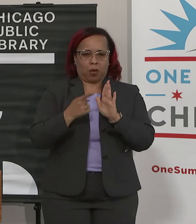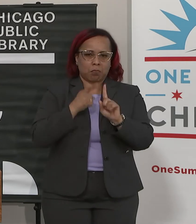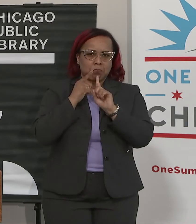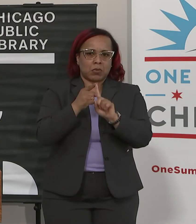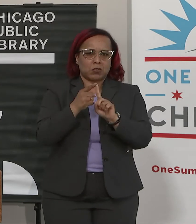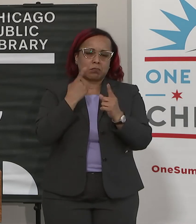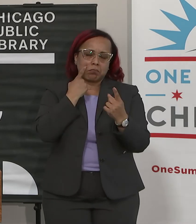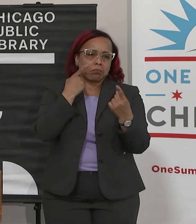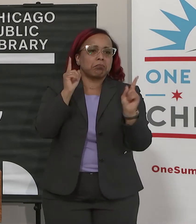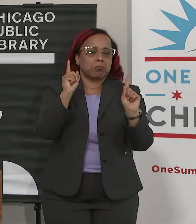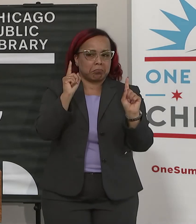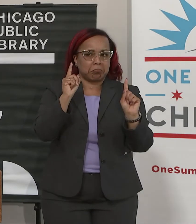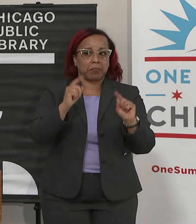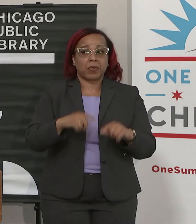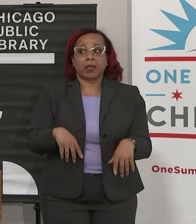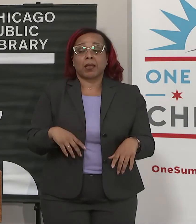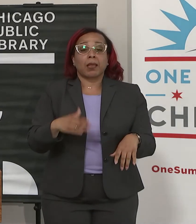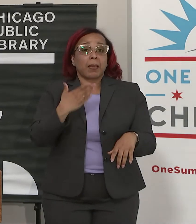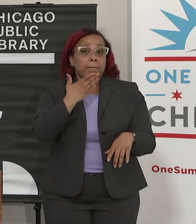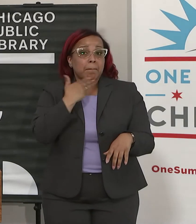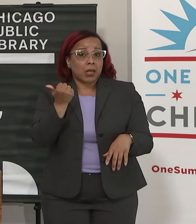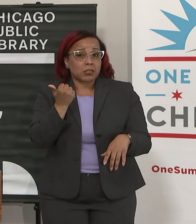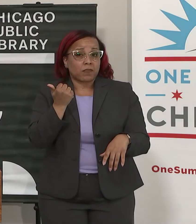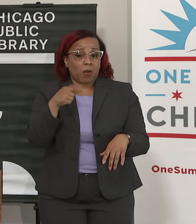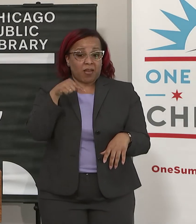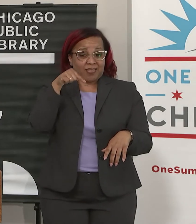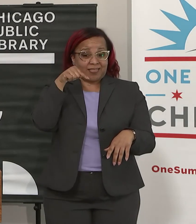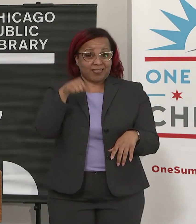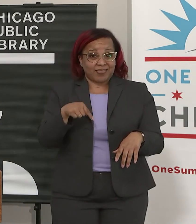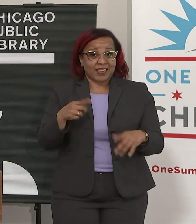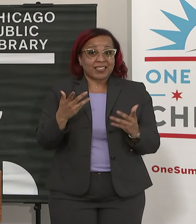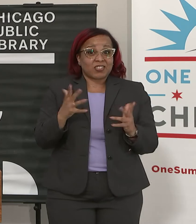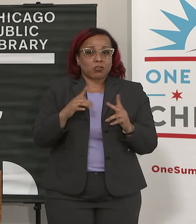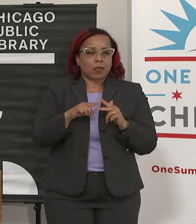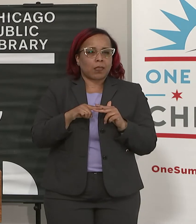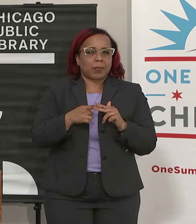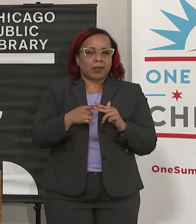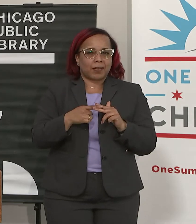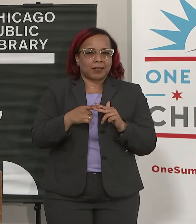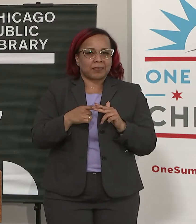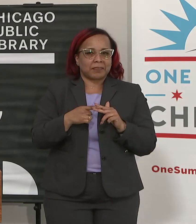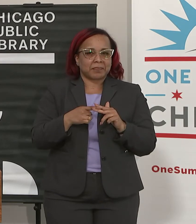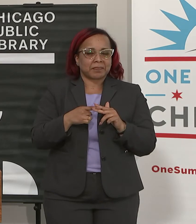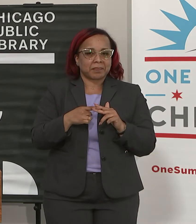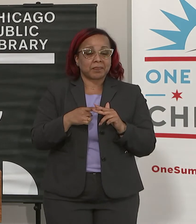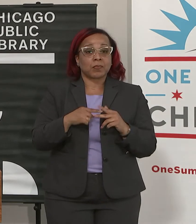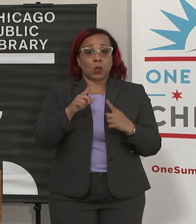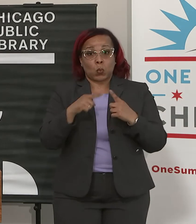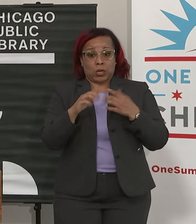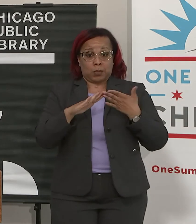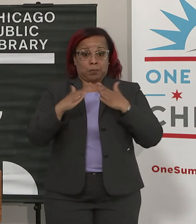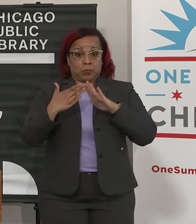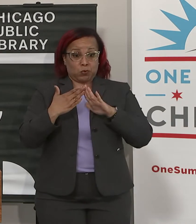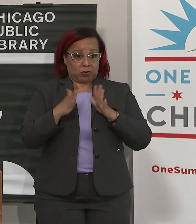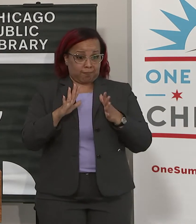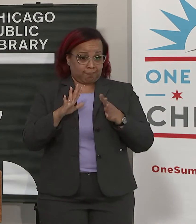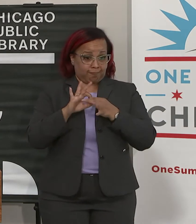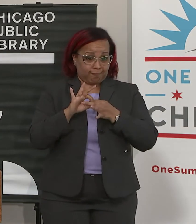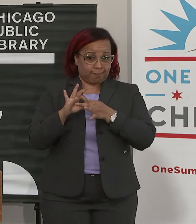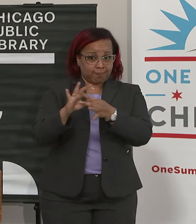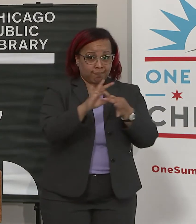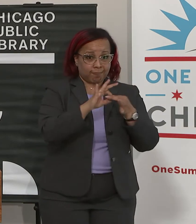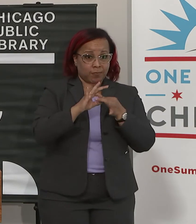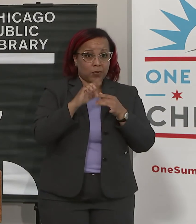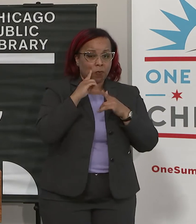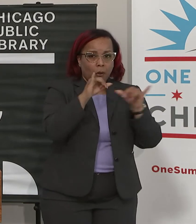that fruition. And best of all, this is just the beginning. When a community works together for a